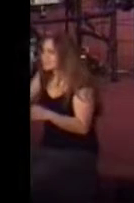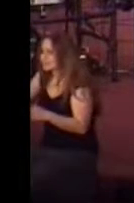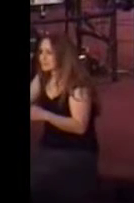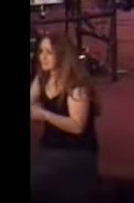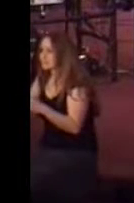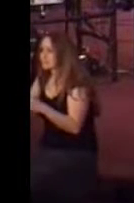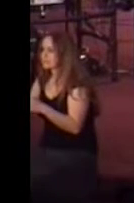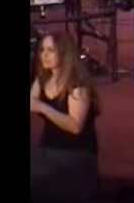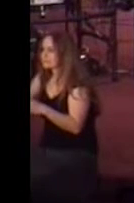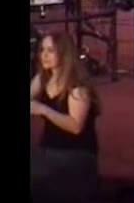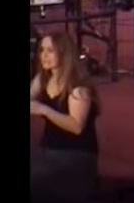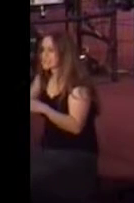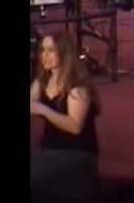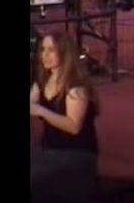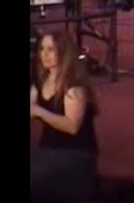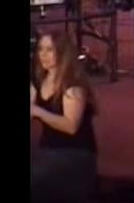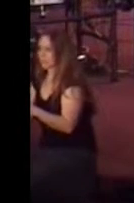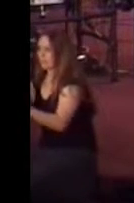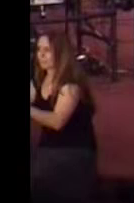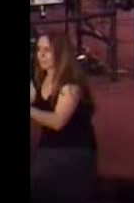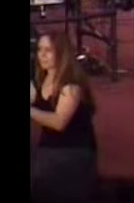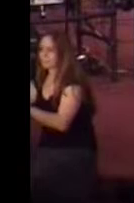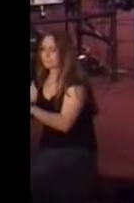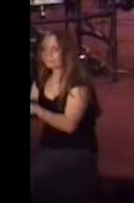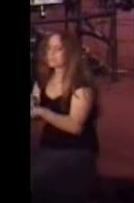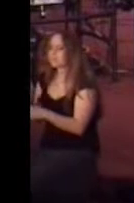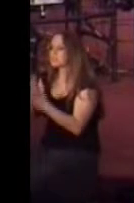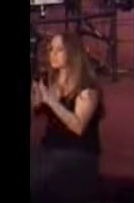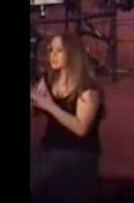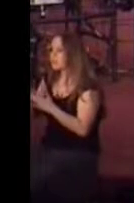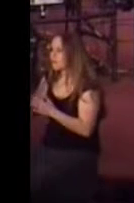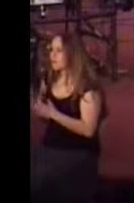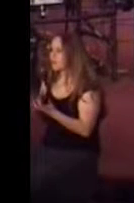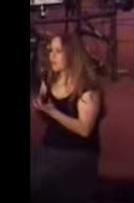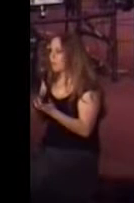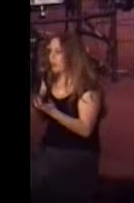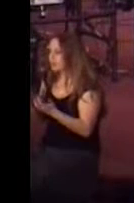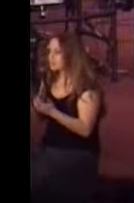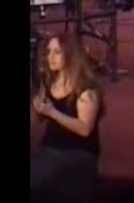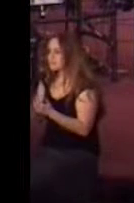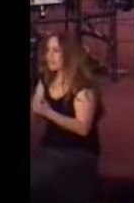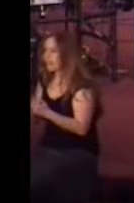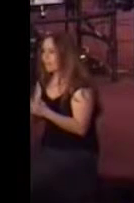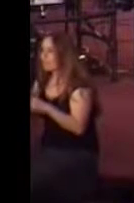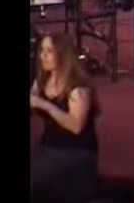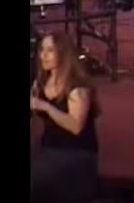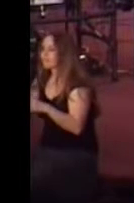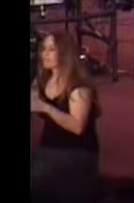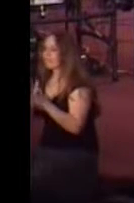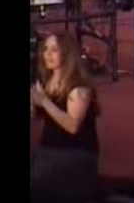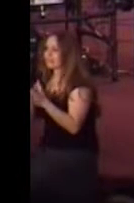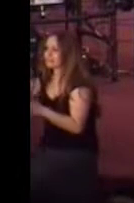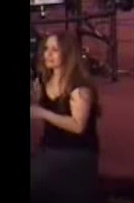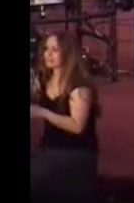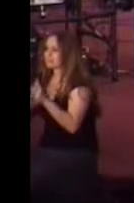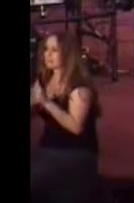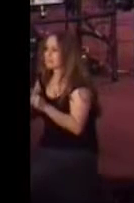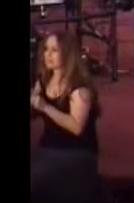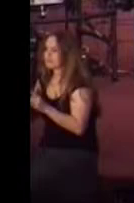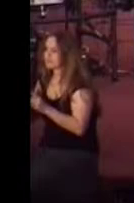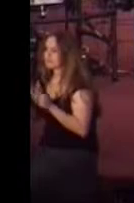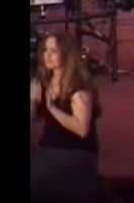the Baptist is just killed, and Jesus wants to be alone, and 5,000 plus people come on him, and they want him to minister to